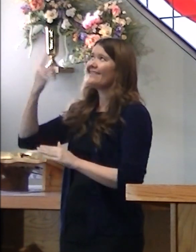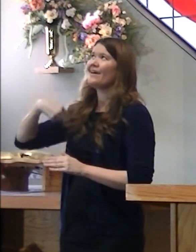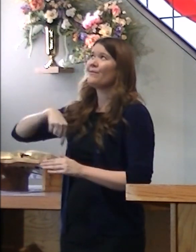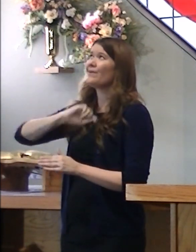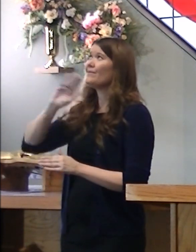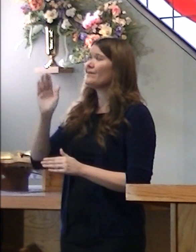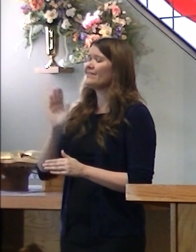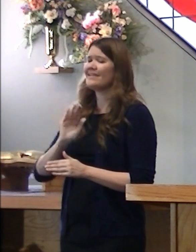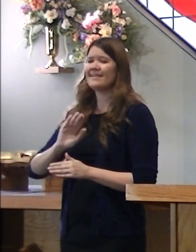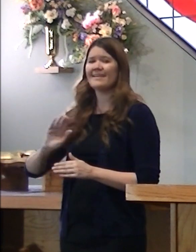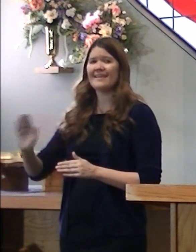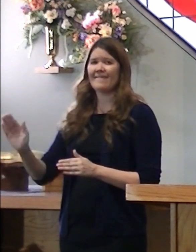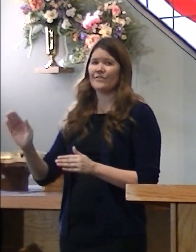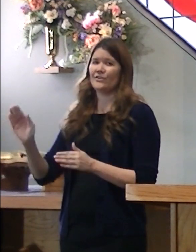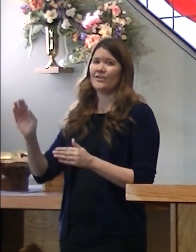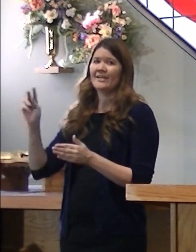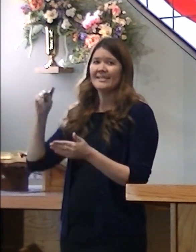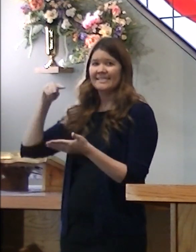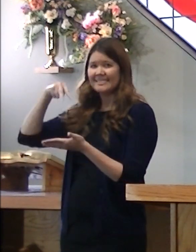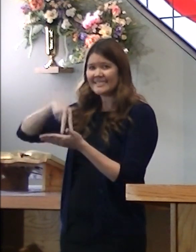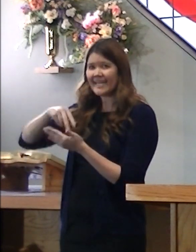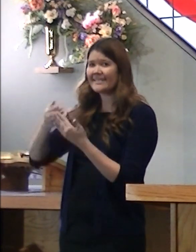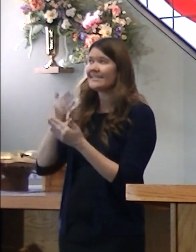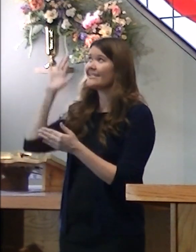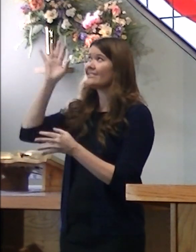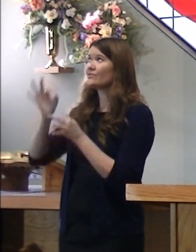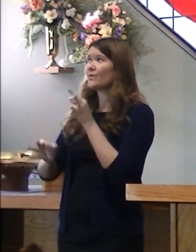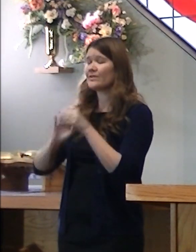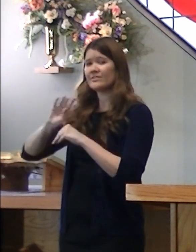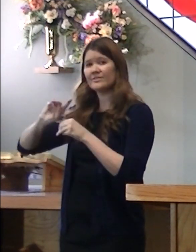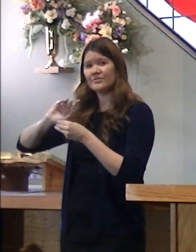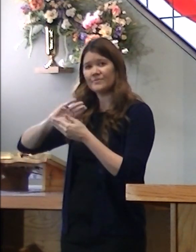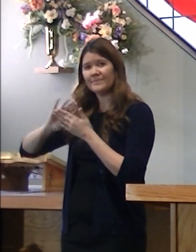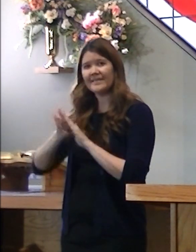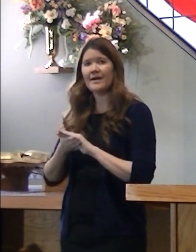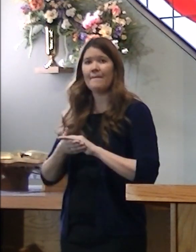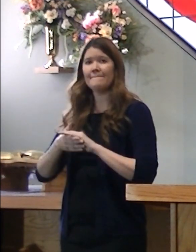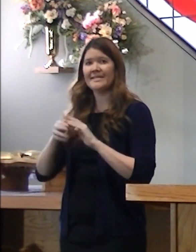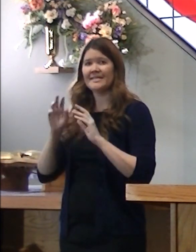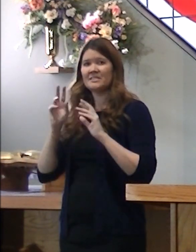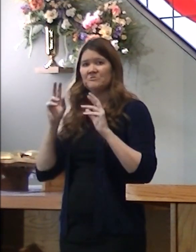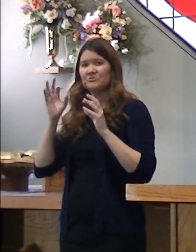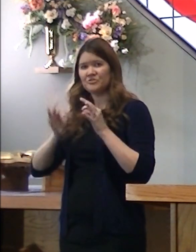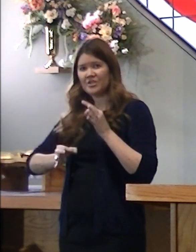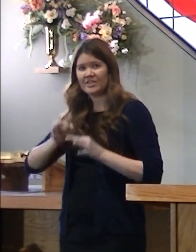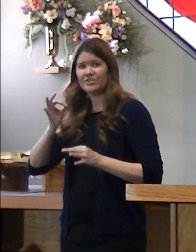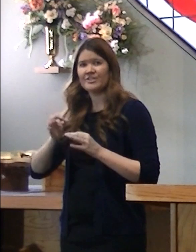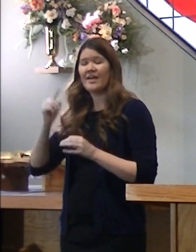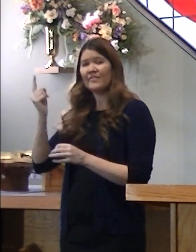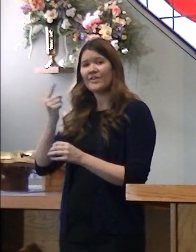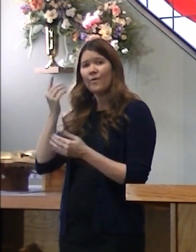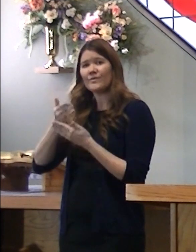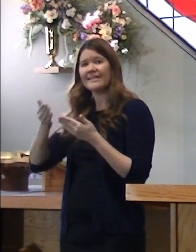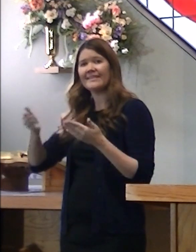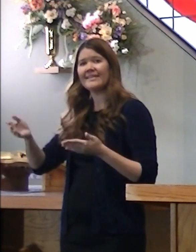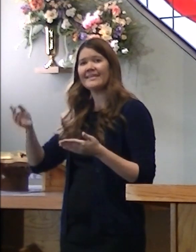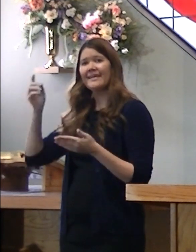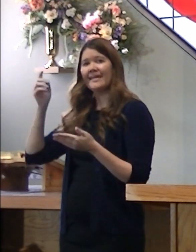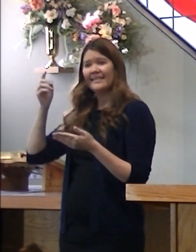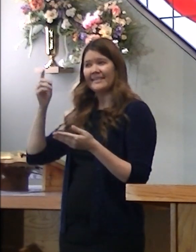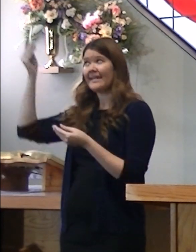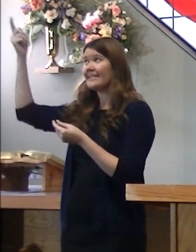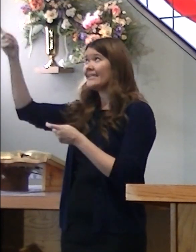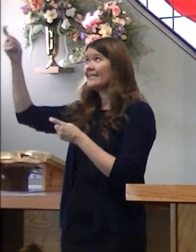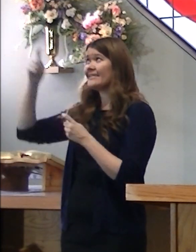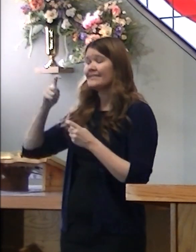stand in God's court to be sentenced. Through the forgiveness of sins, the only verdict that could be laid down for you